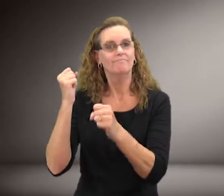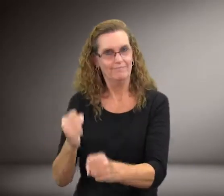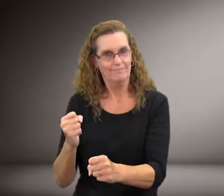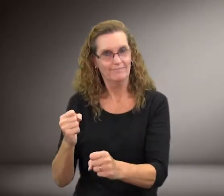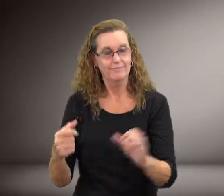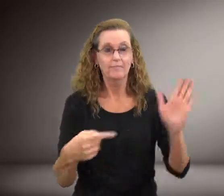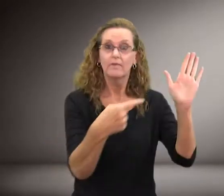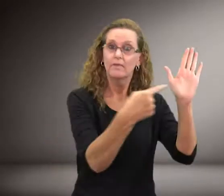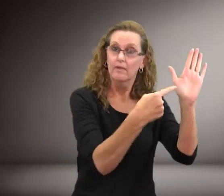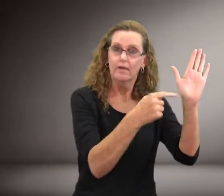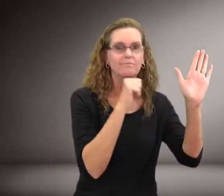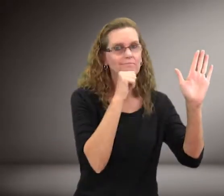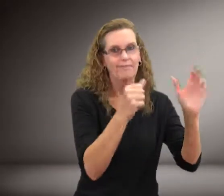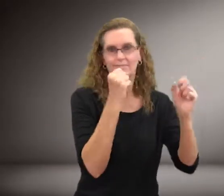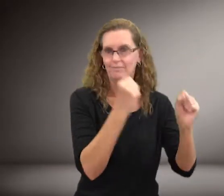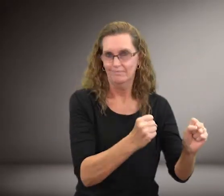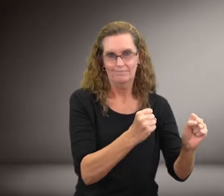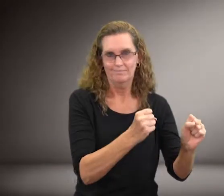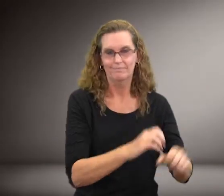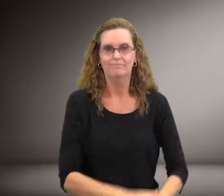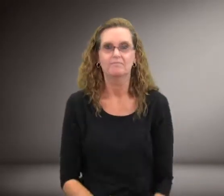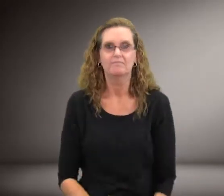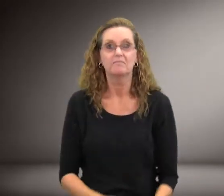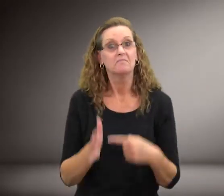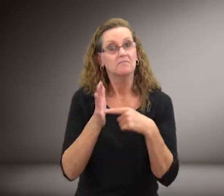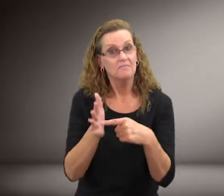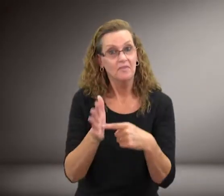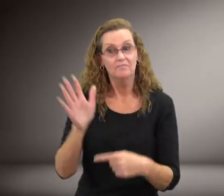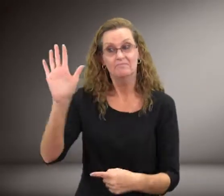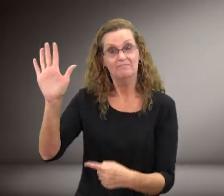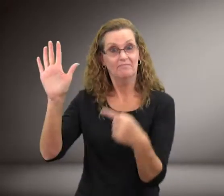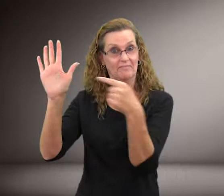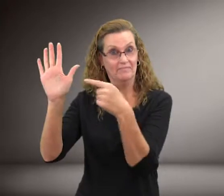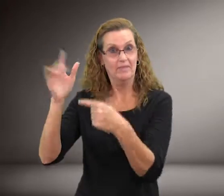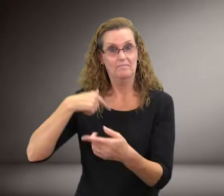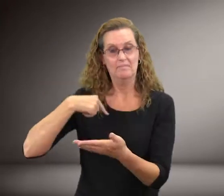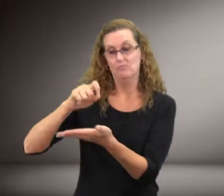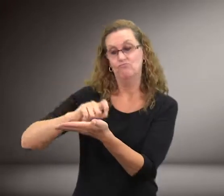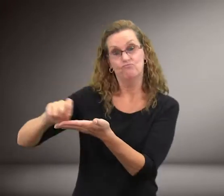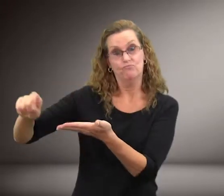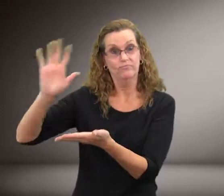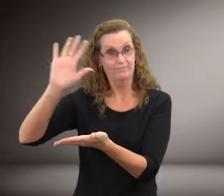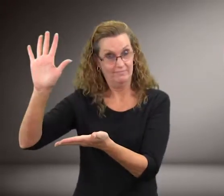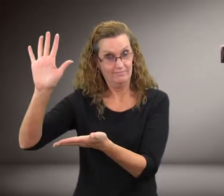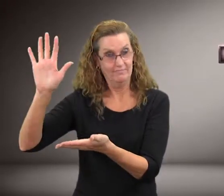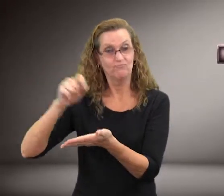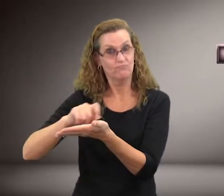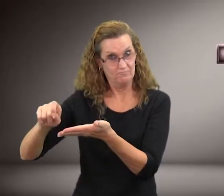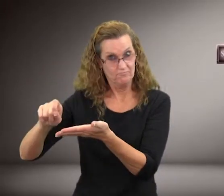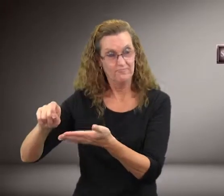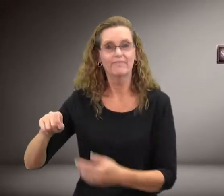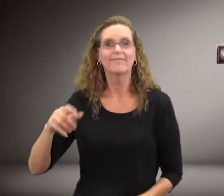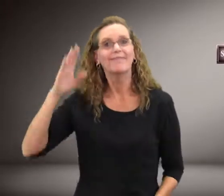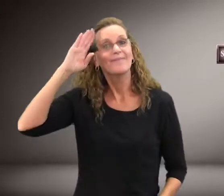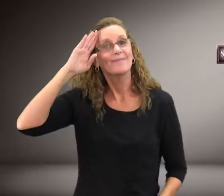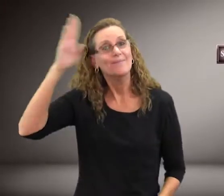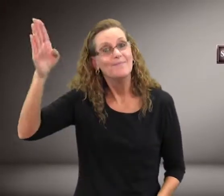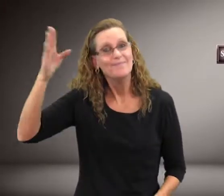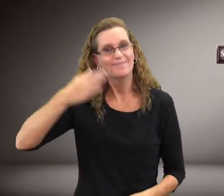you have a dominant hand and a non-dominant hand. Let me give you an example. I'm a righty, I write